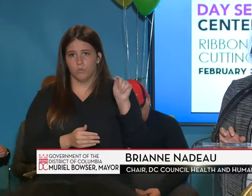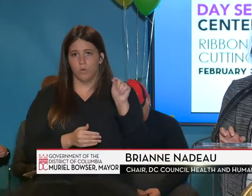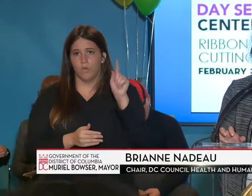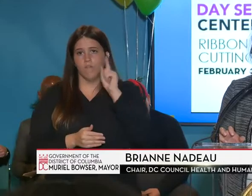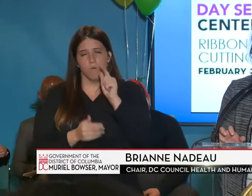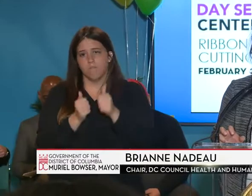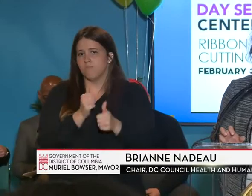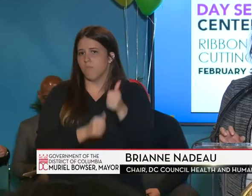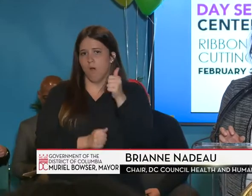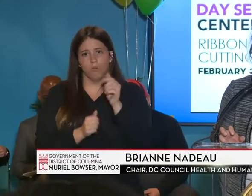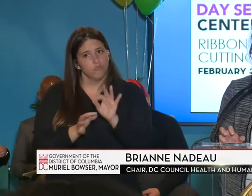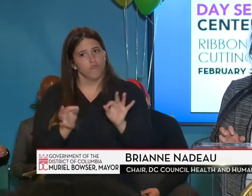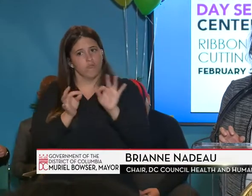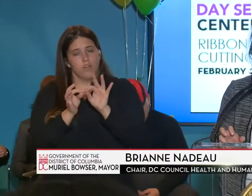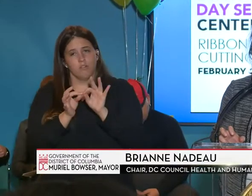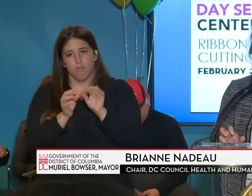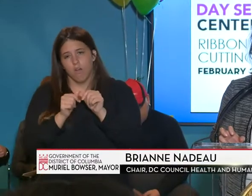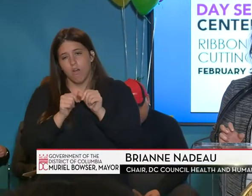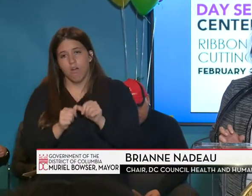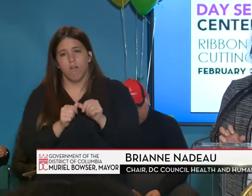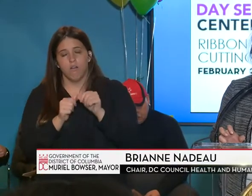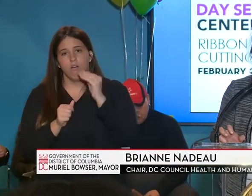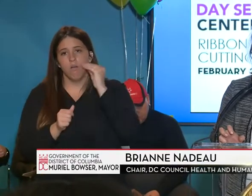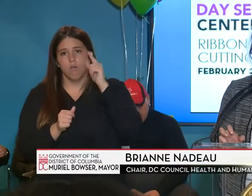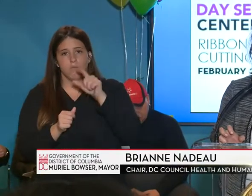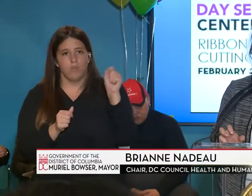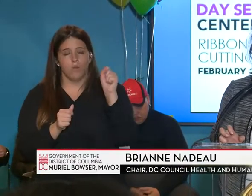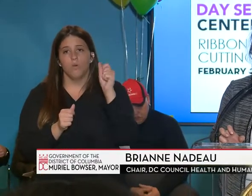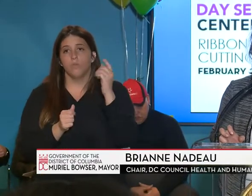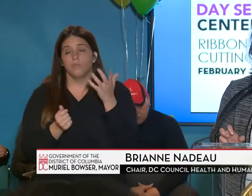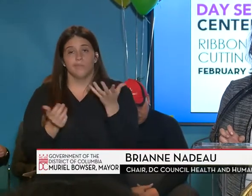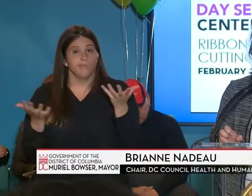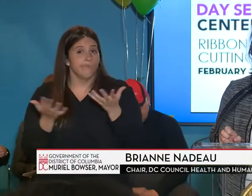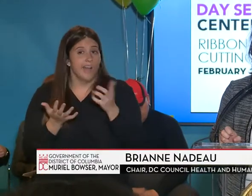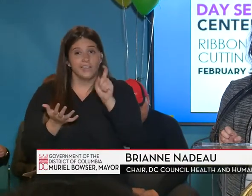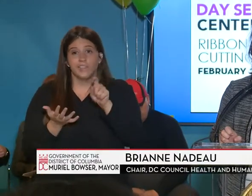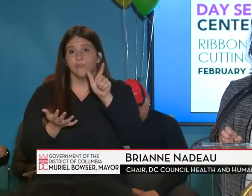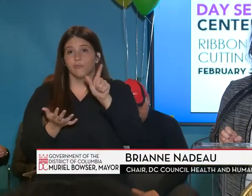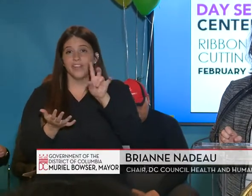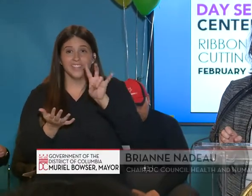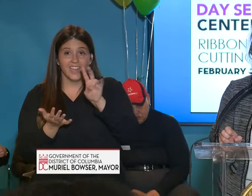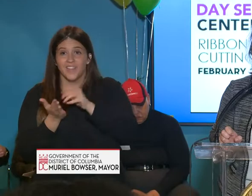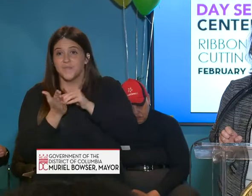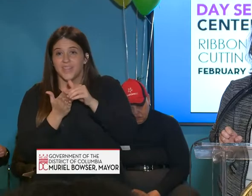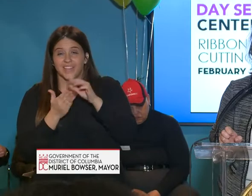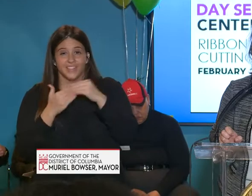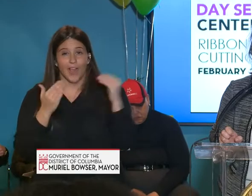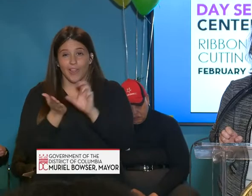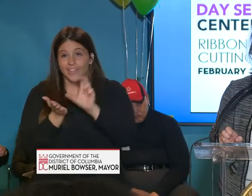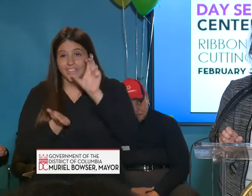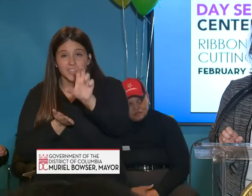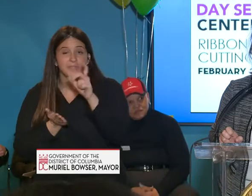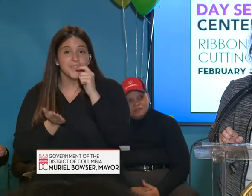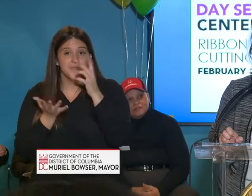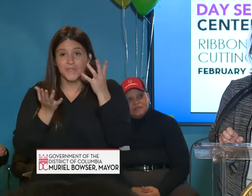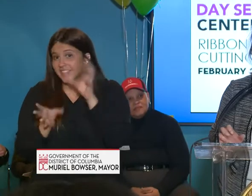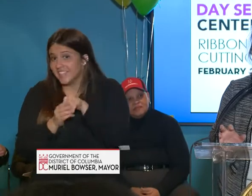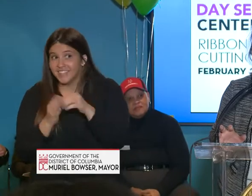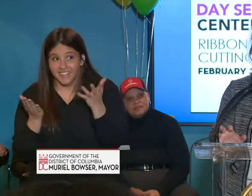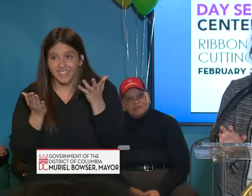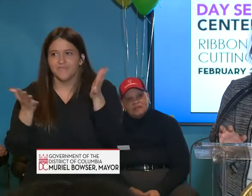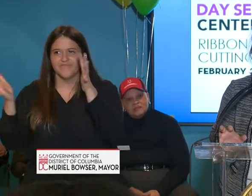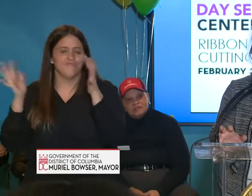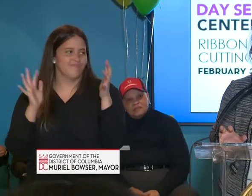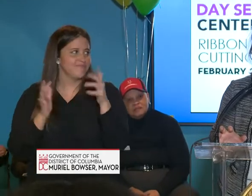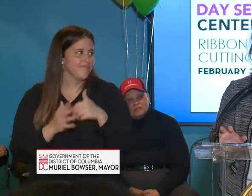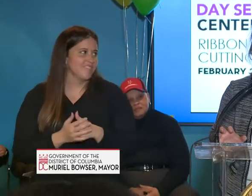most critical chronically homeless with a $27 million investment. Who's in? All right.